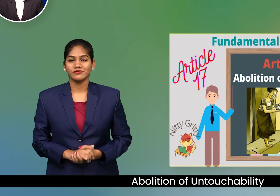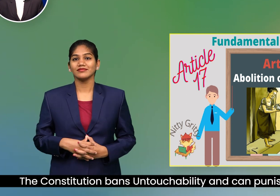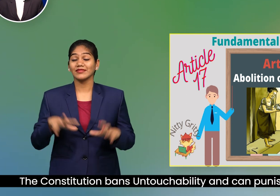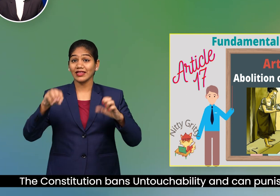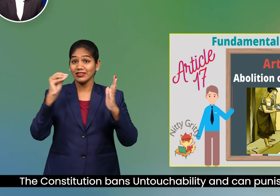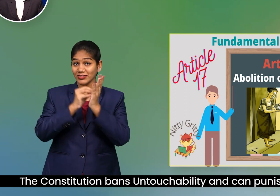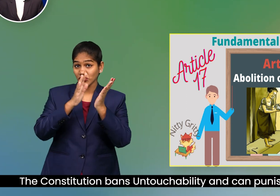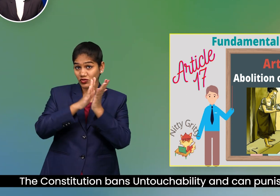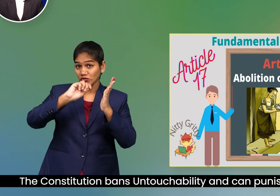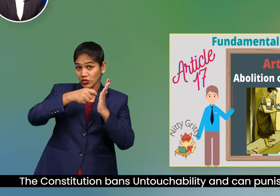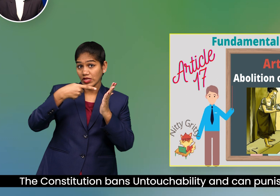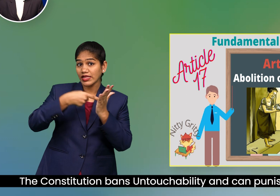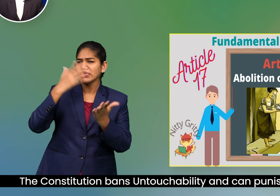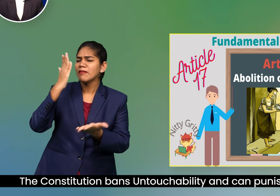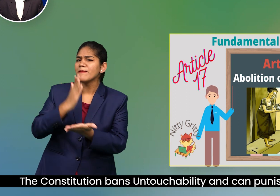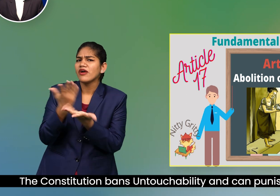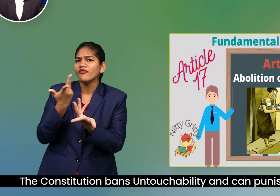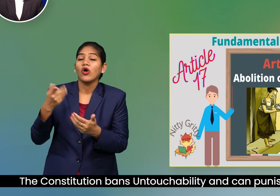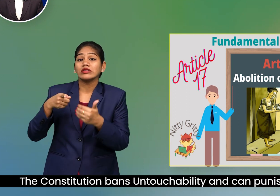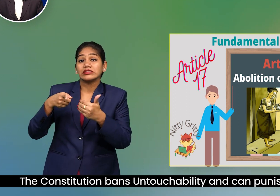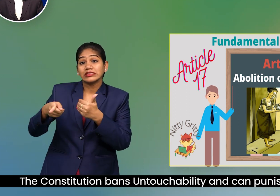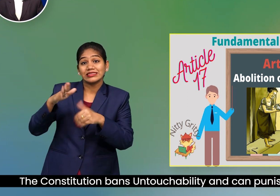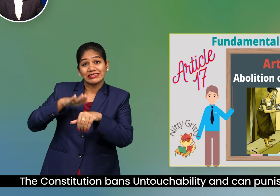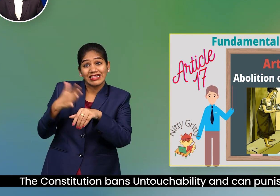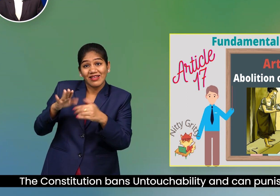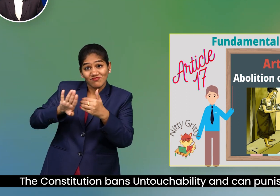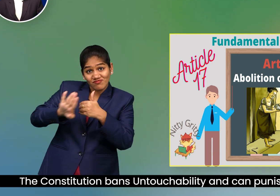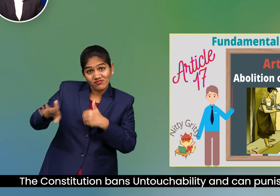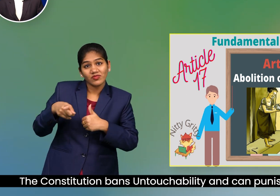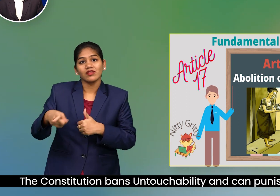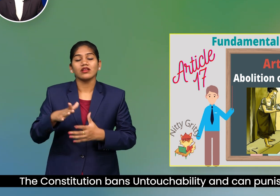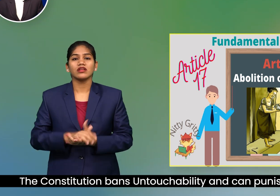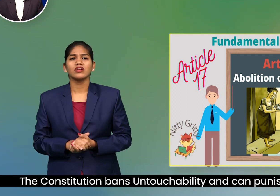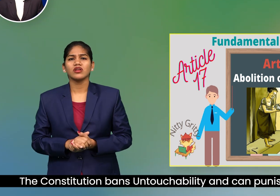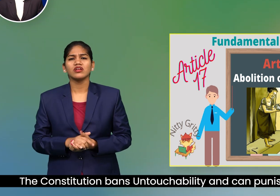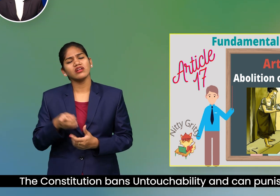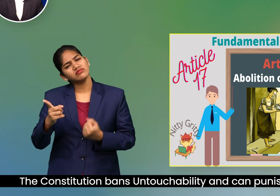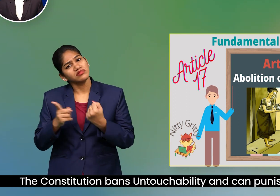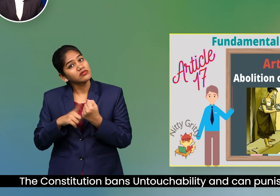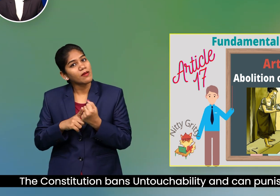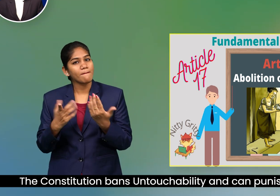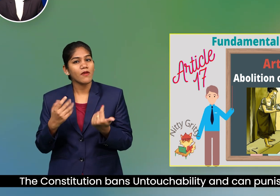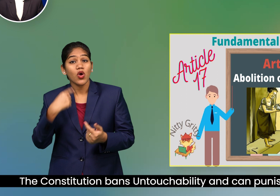The Constitution bans untouchability and can punish those who practice